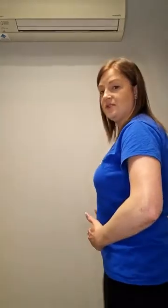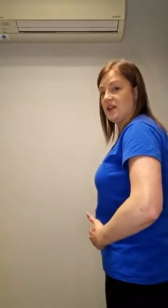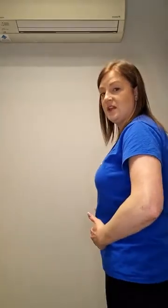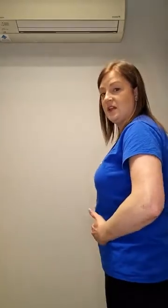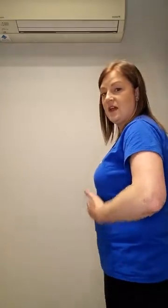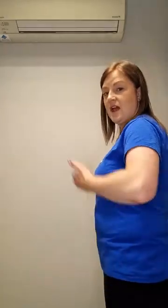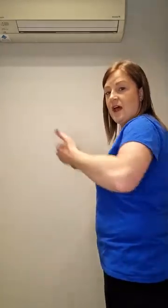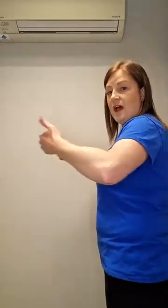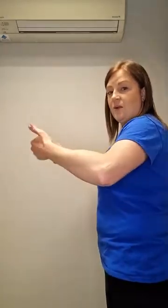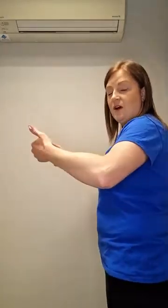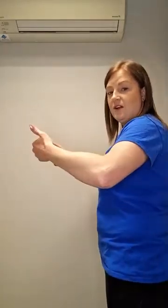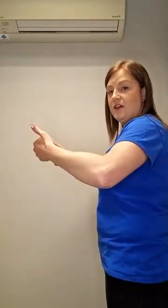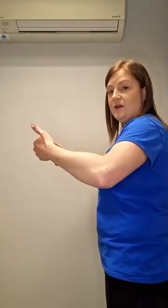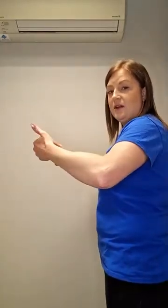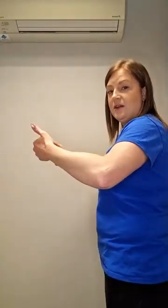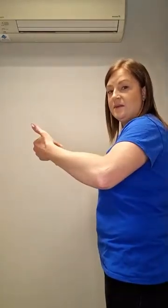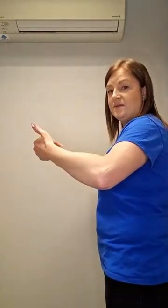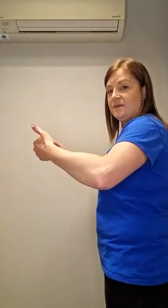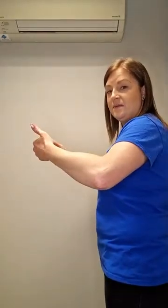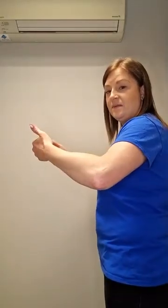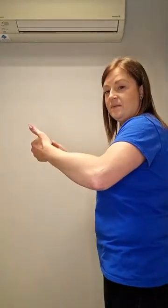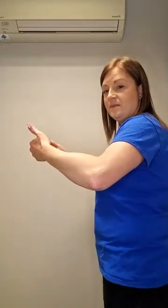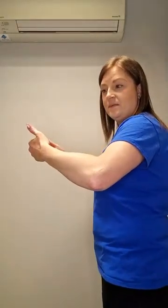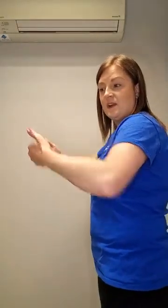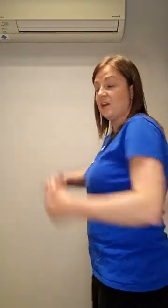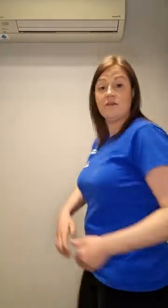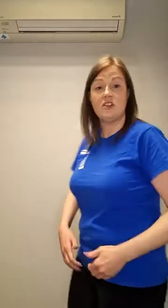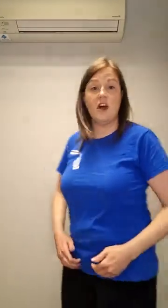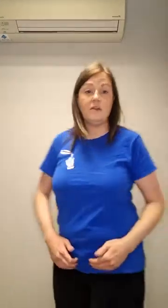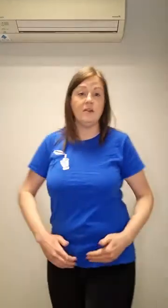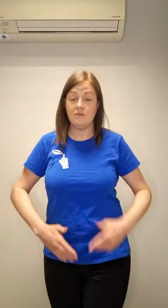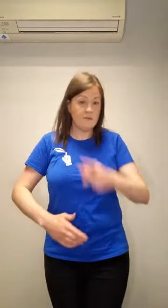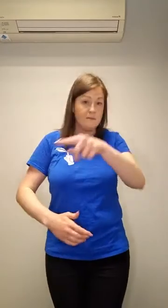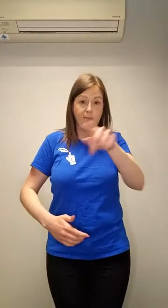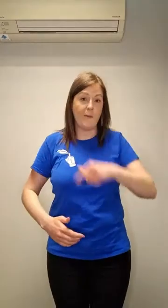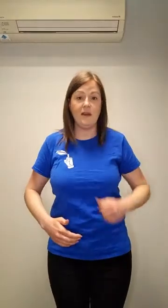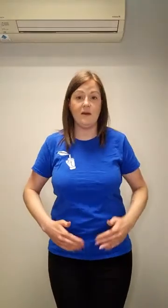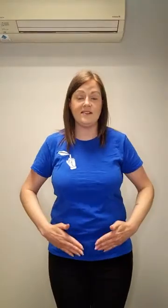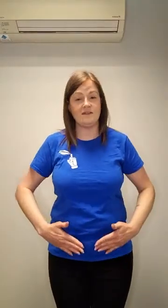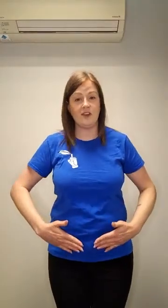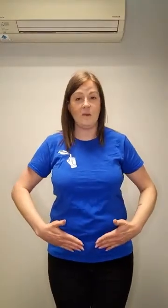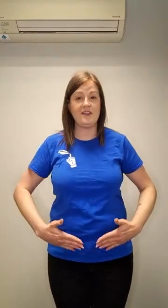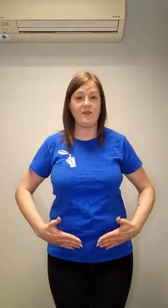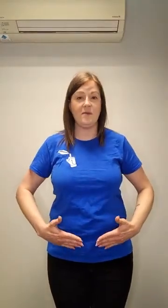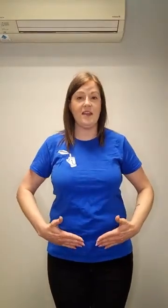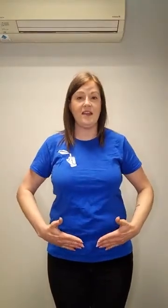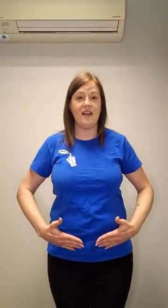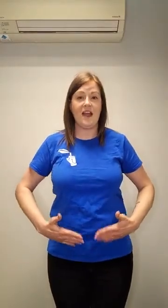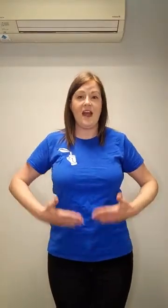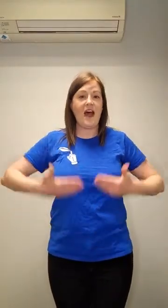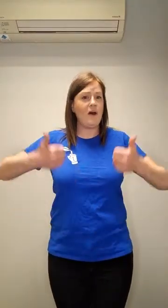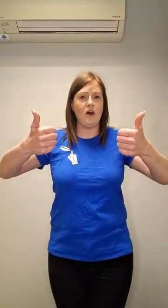see. How are you? I'd love to know. Pop a little answer in the comments for me. How are